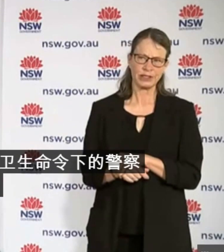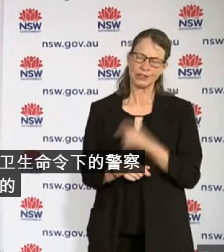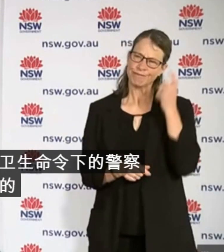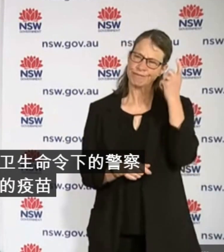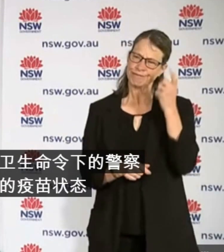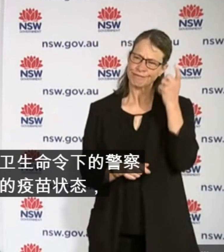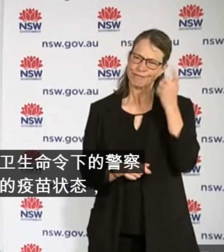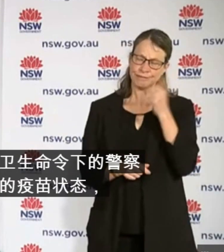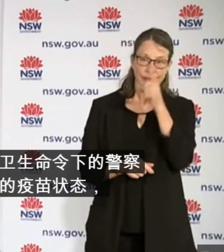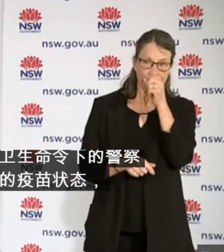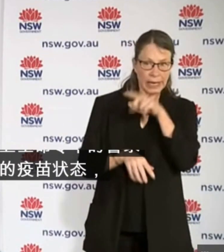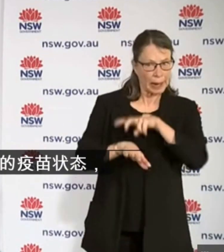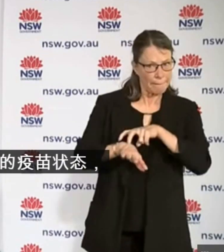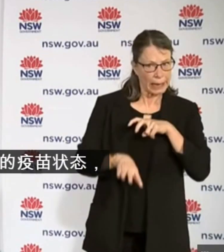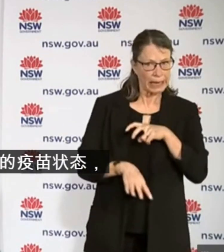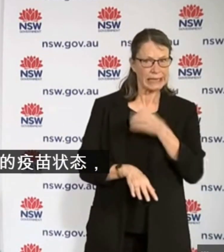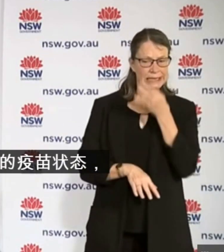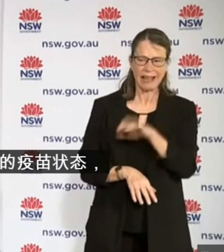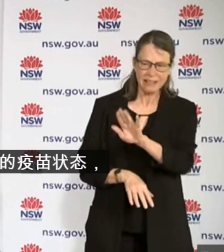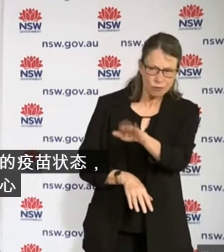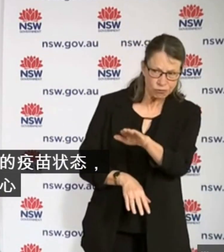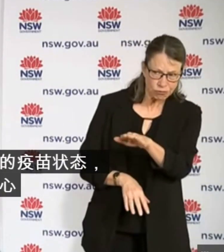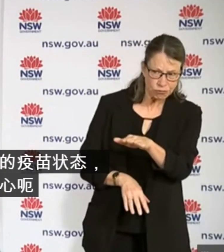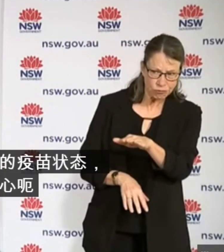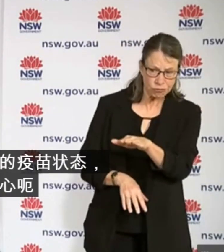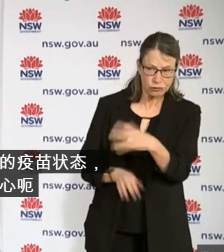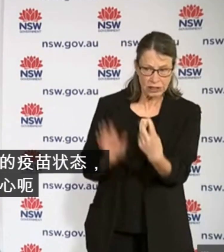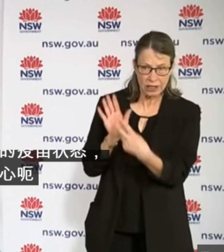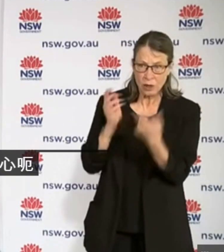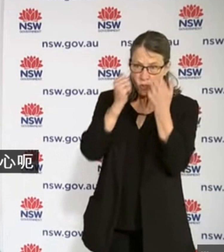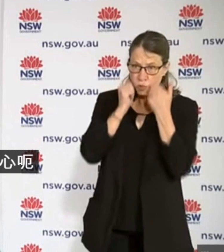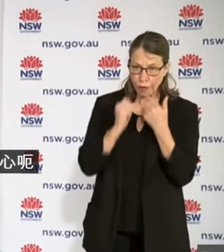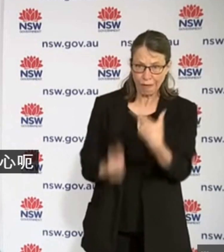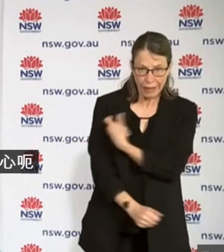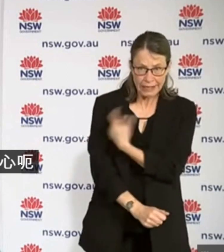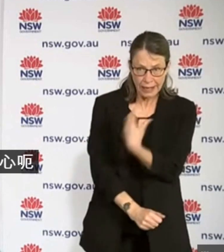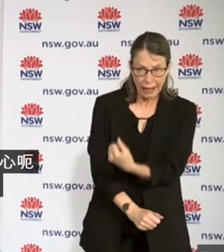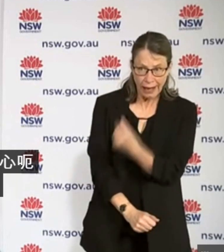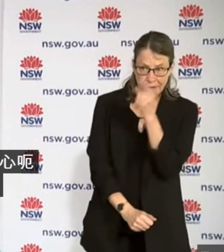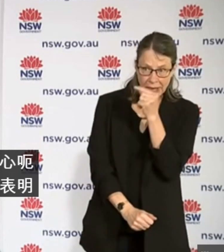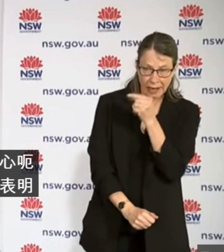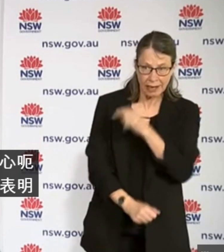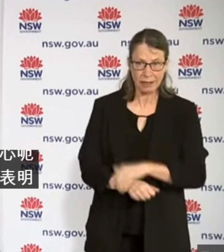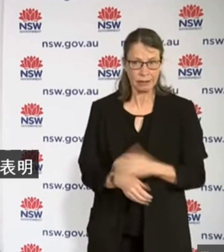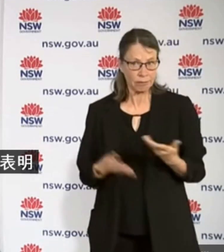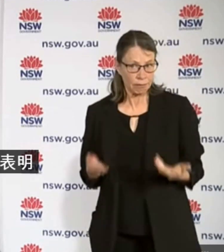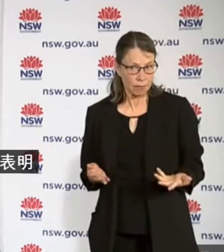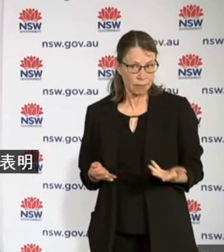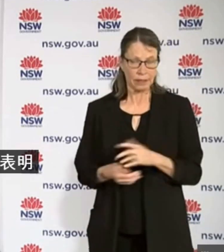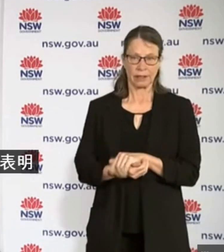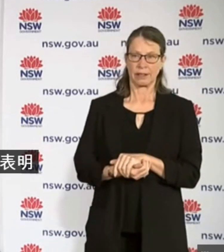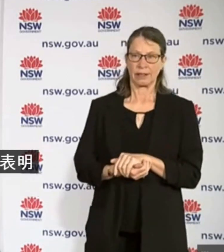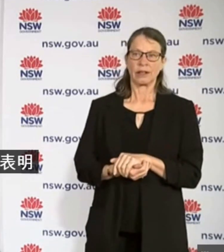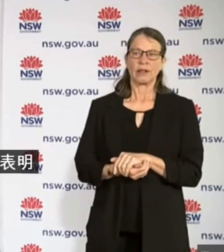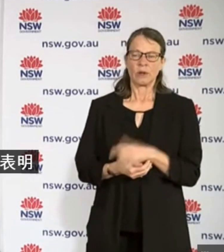someone for their vaccine status? Because there's concern today that there's a case today that showing that, or